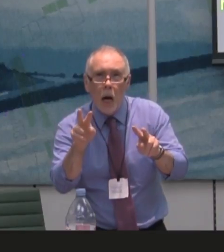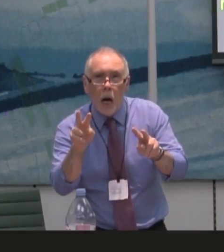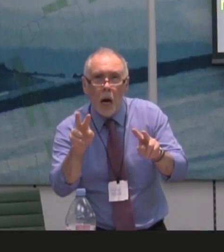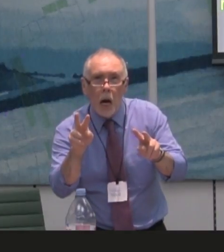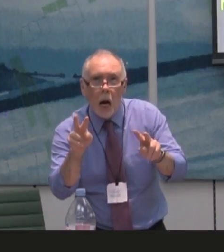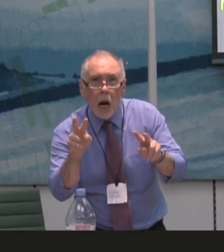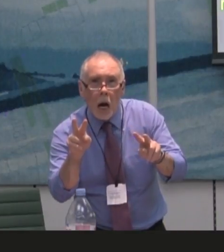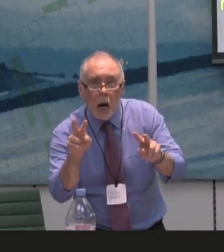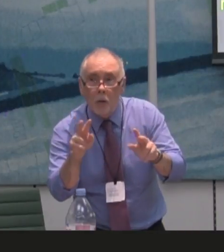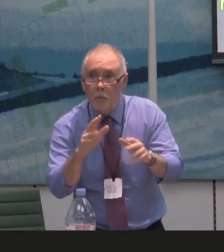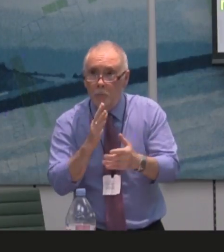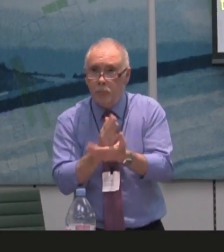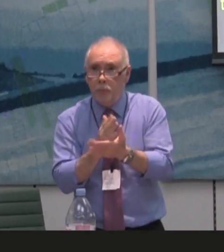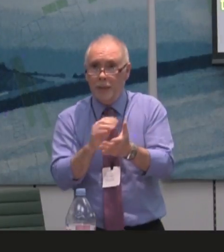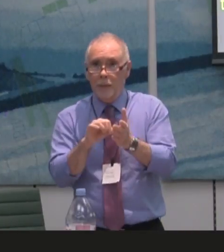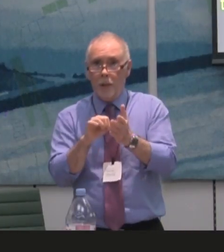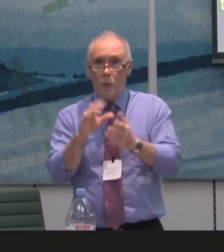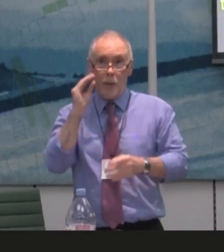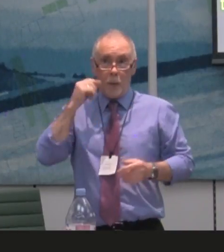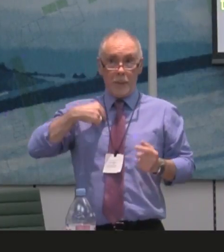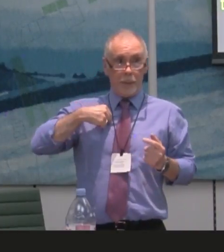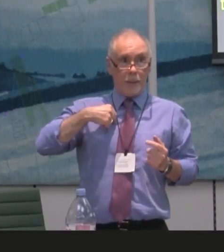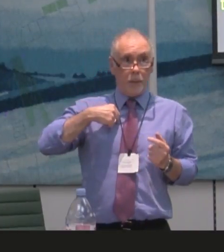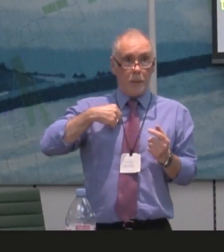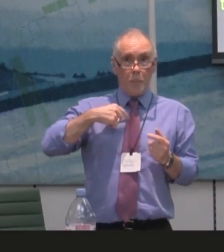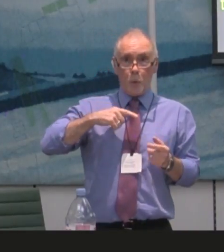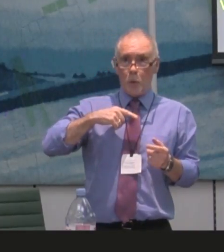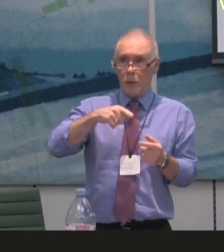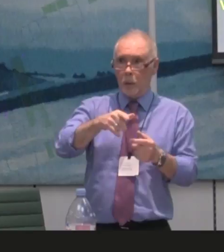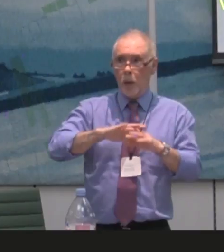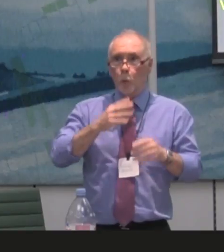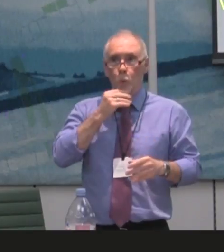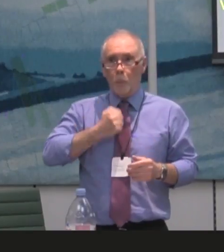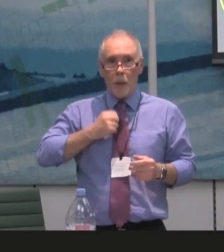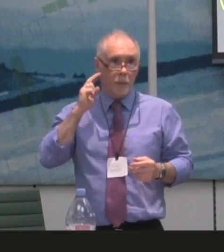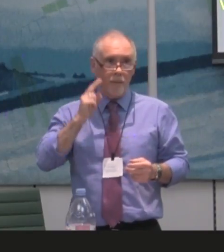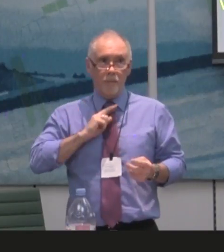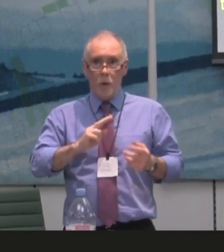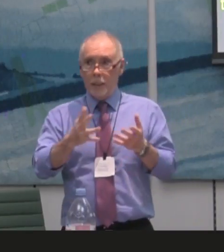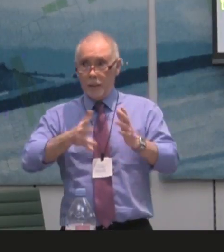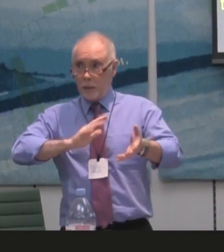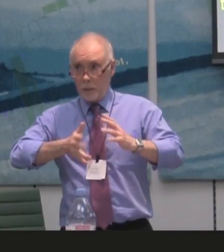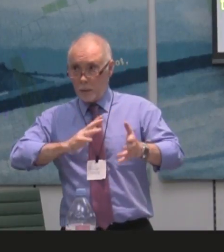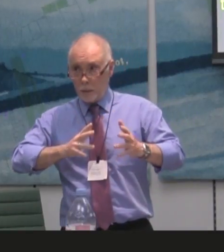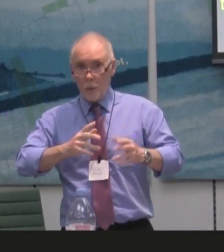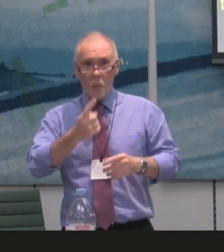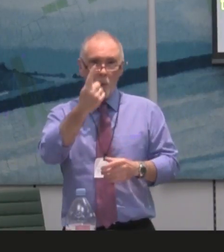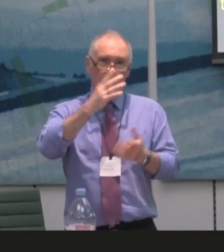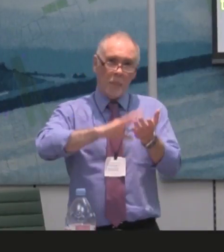the interpreter was not working at the very beginning of my presentation, and I could tell that the audience were struggling to understand me